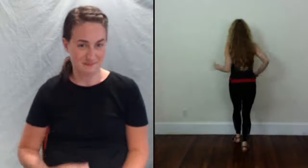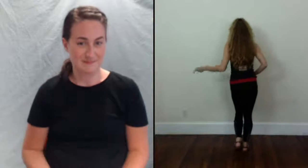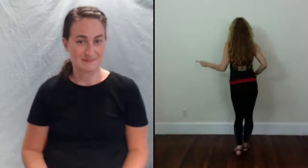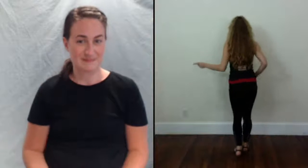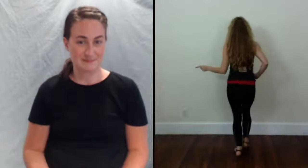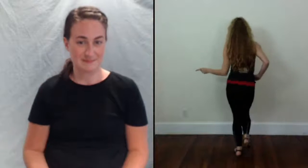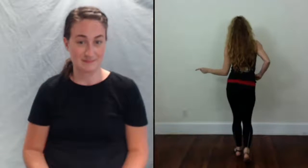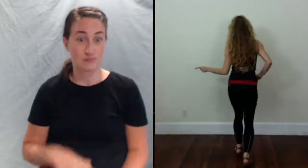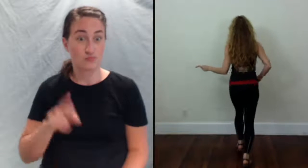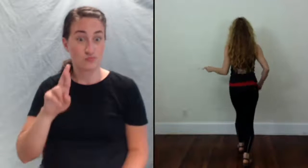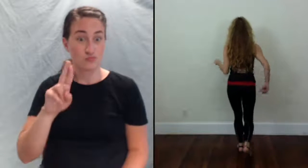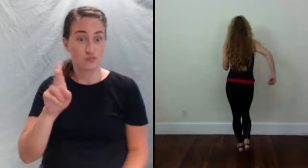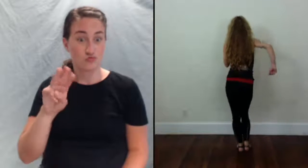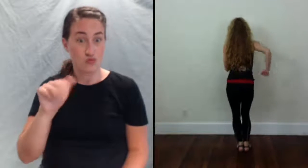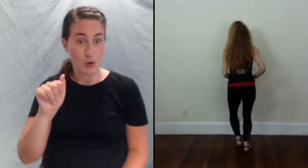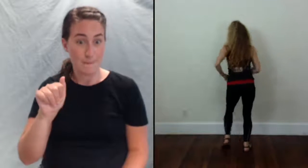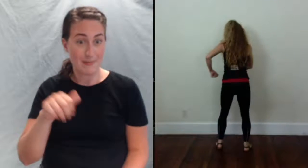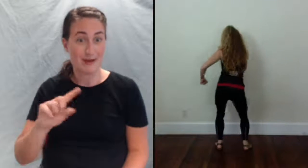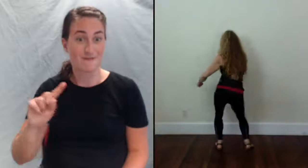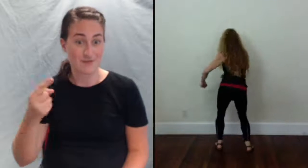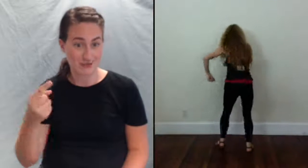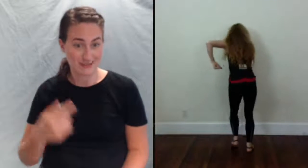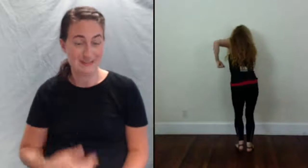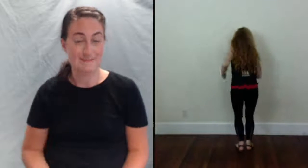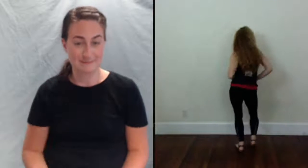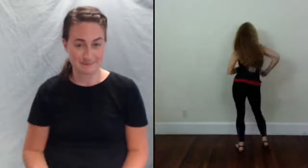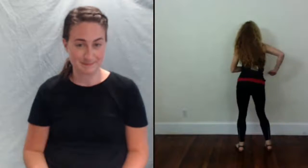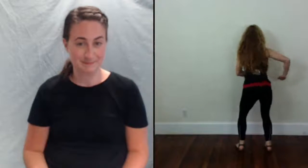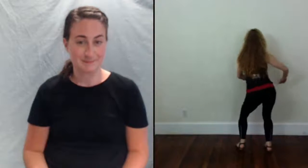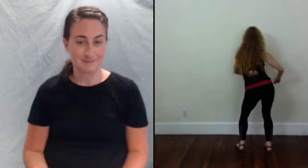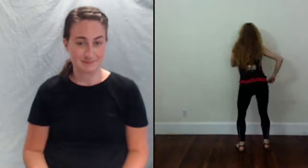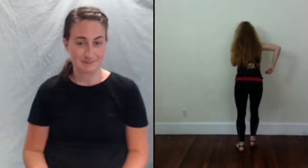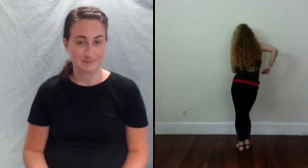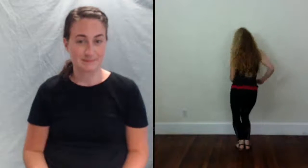2. Roomba, here we go. 1,